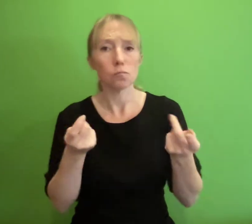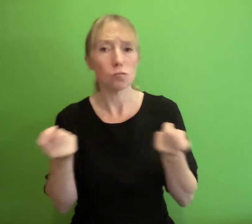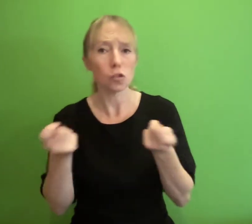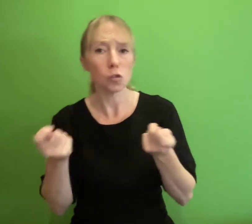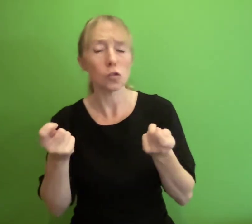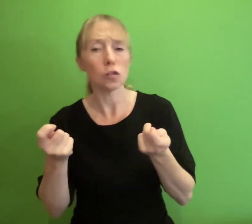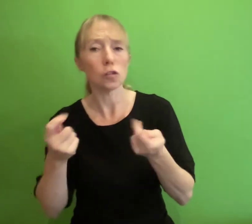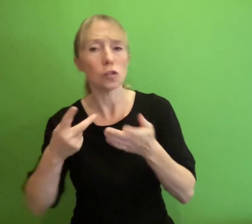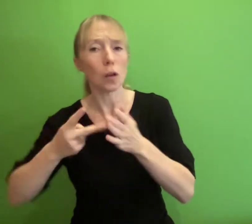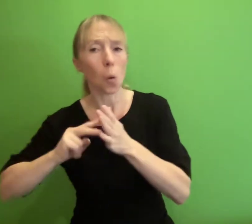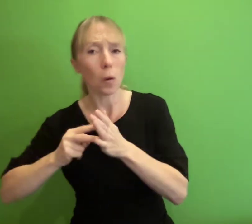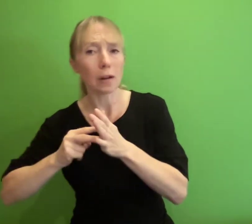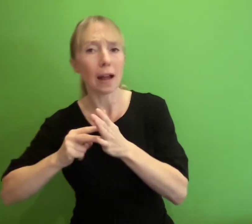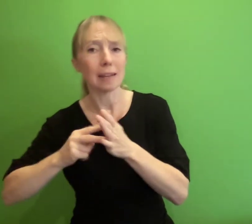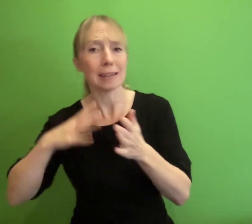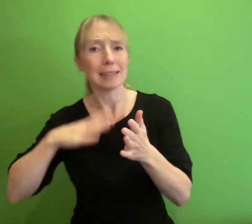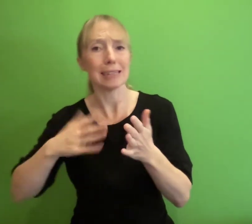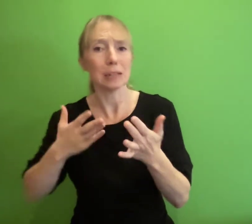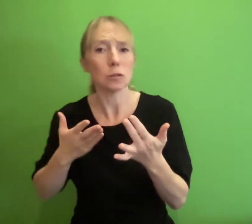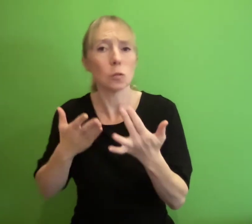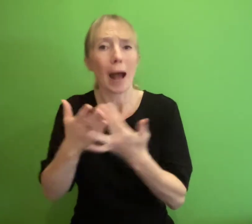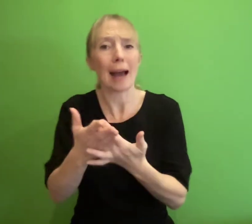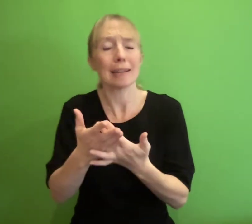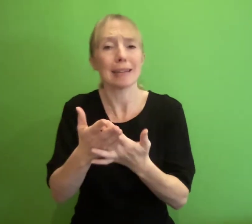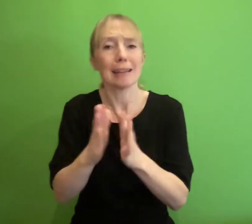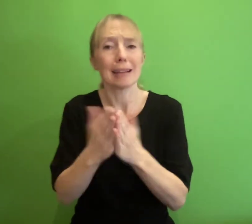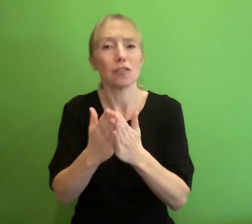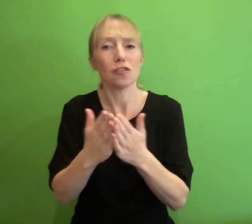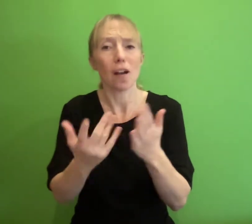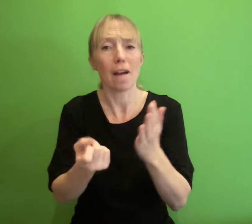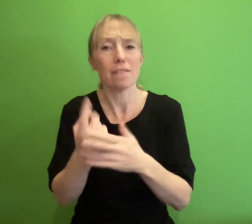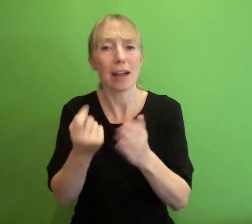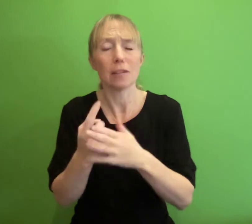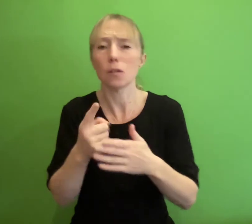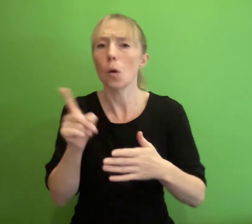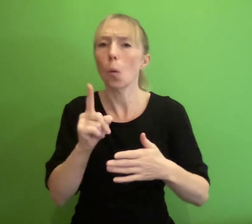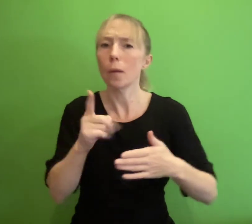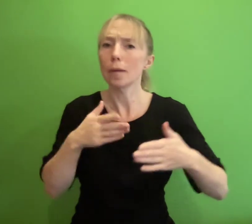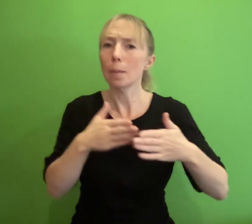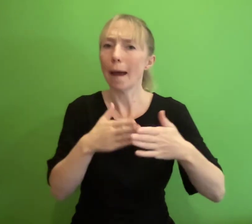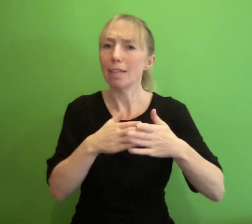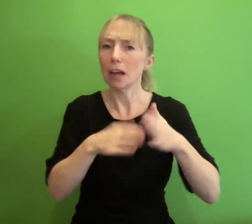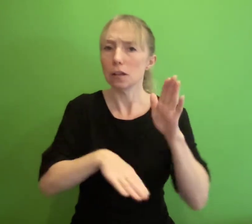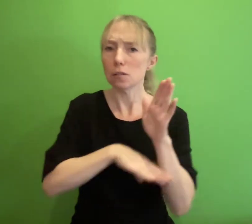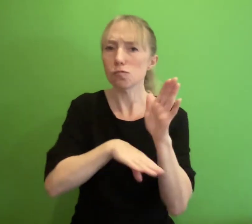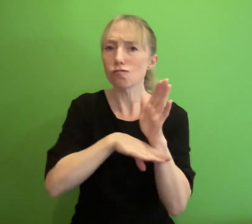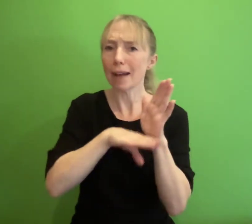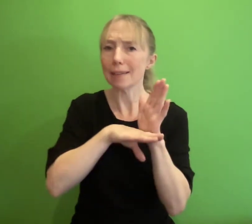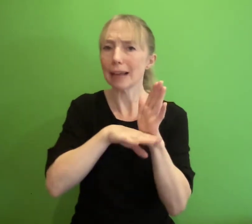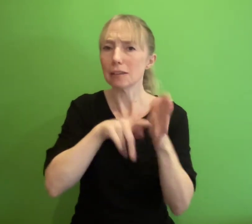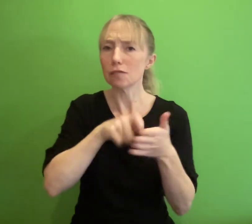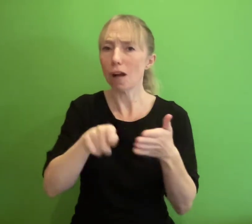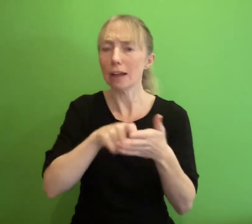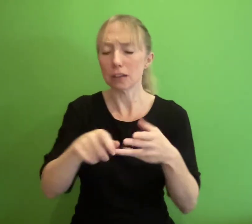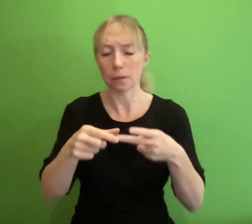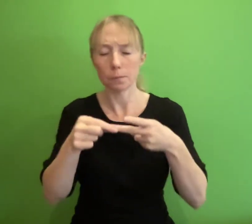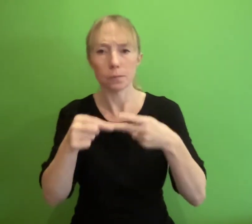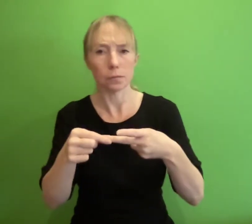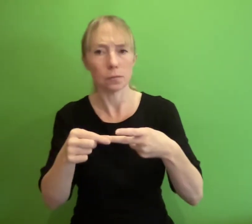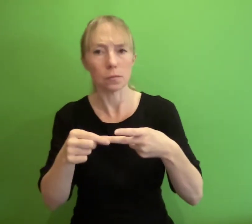access literature events? And what are the barriers to progressing as a writer? And 2. What had been the experience